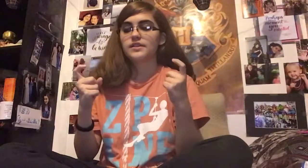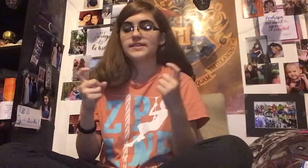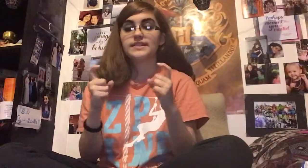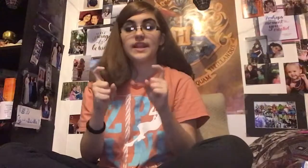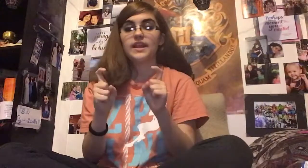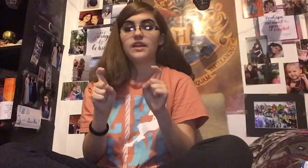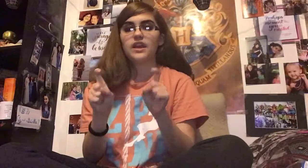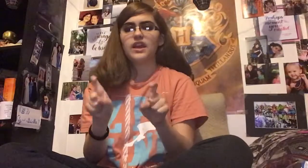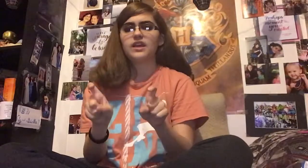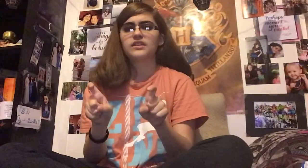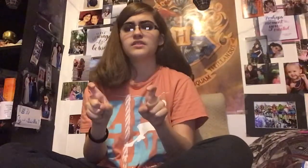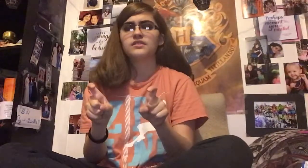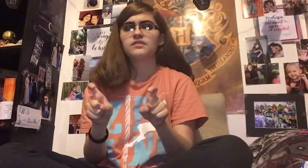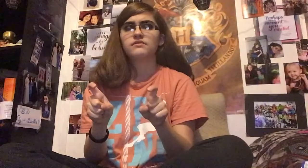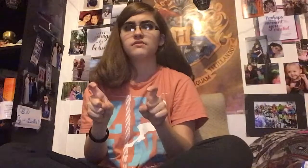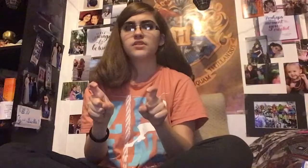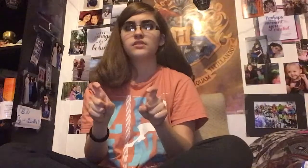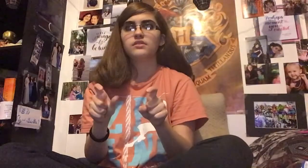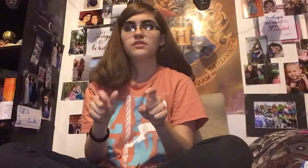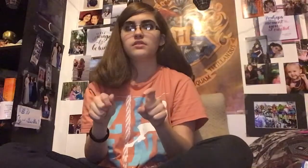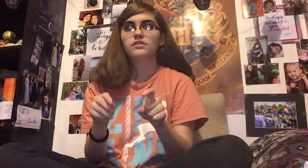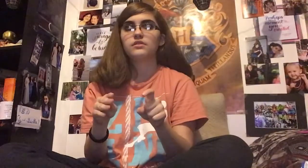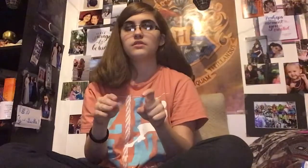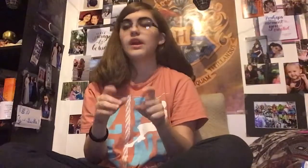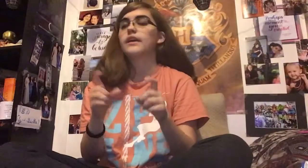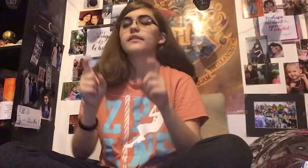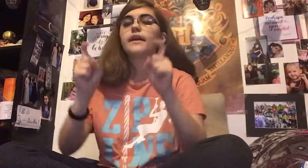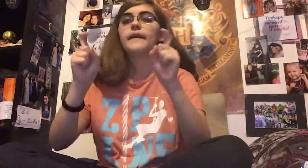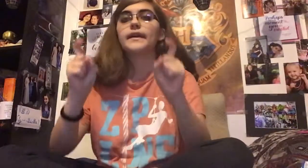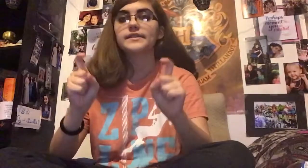This is an X, right? Yeah, X.